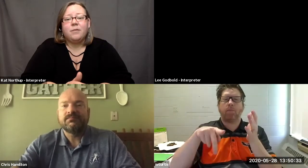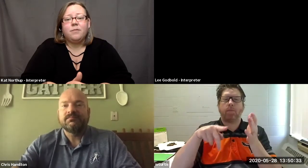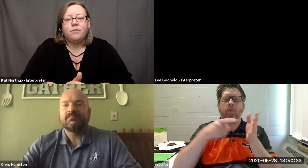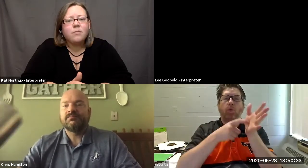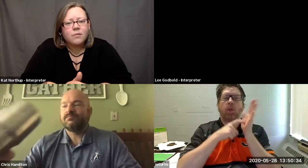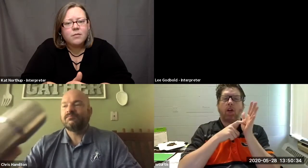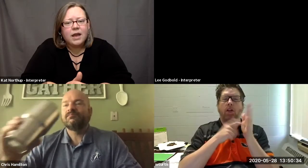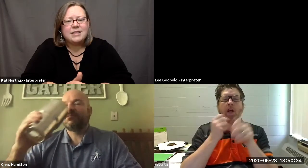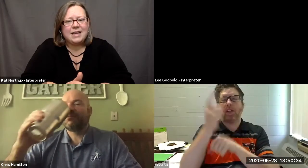IHSAA,